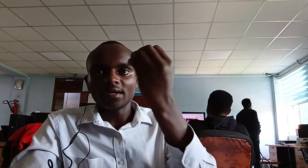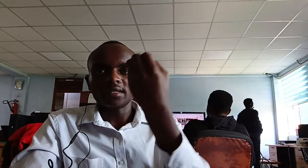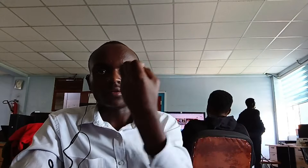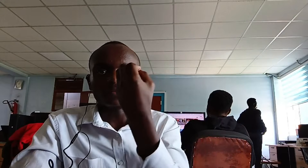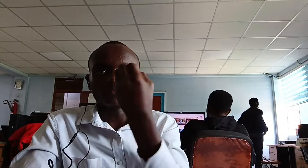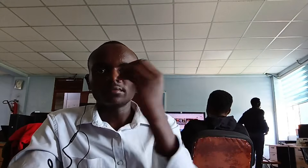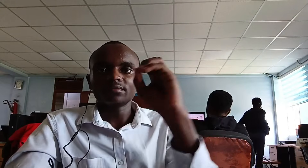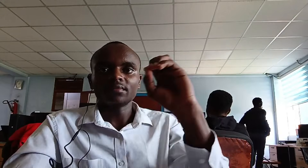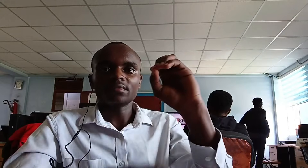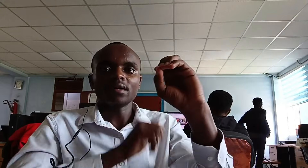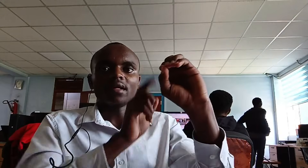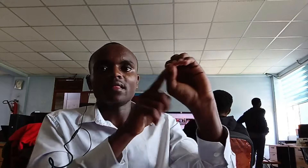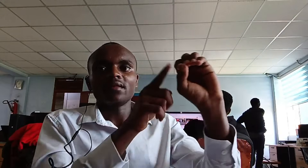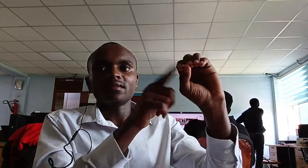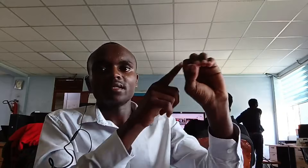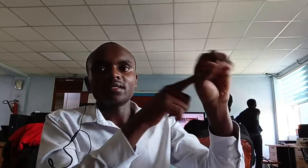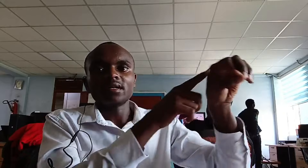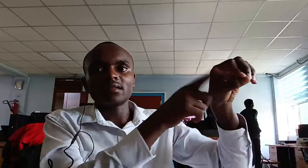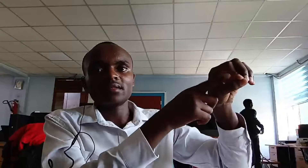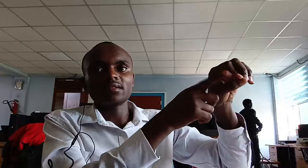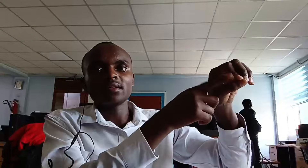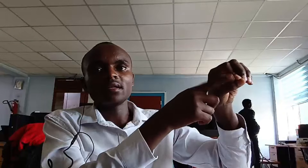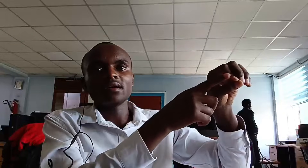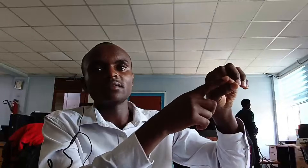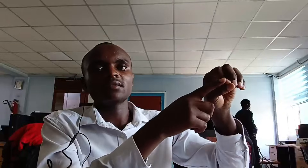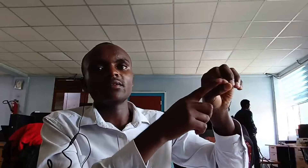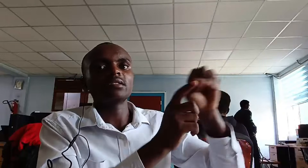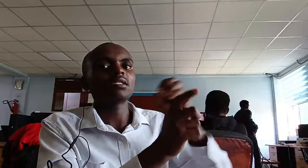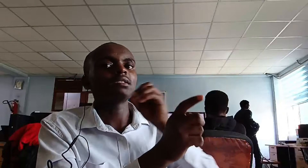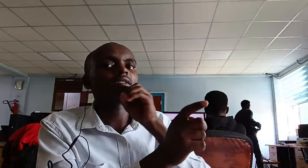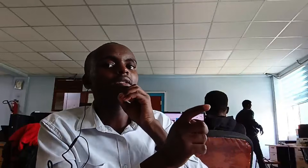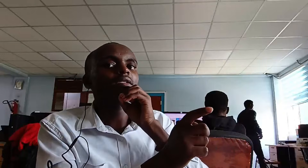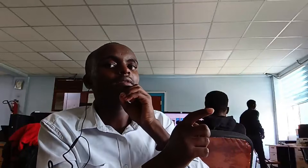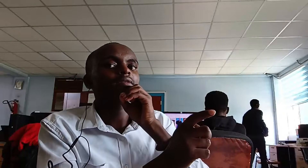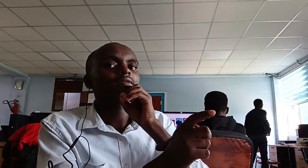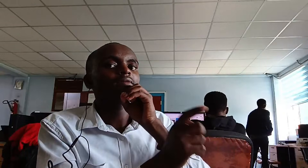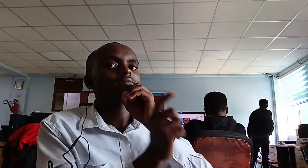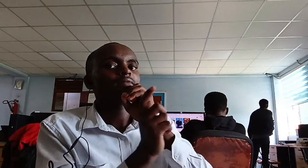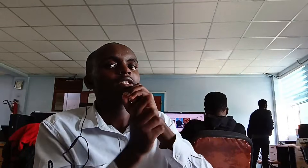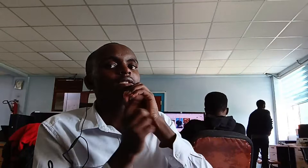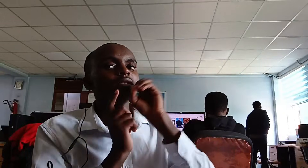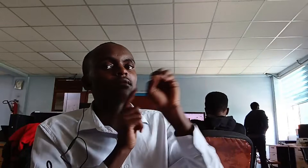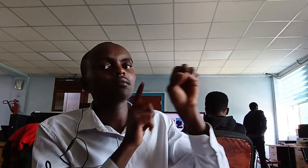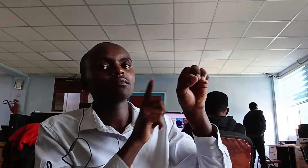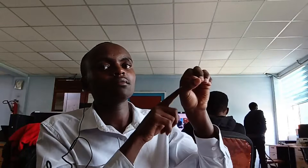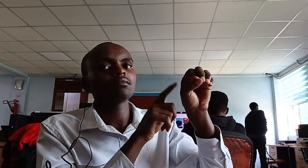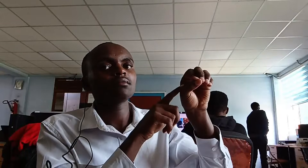O. This side is the one touching the chin.